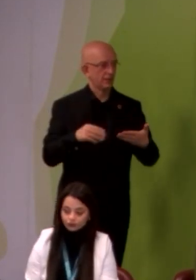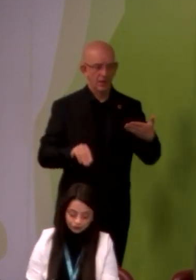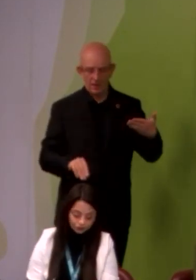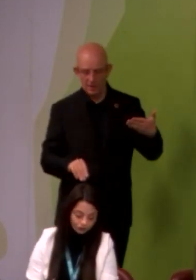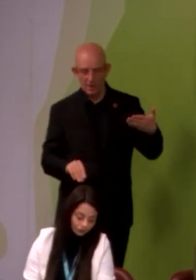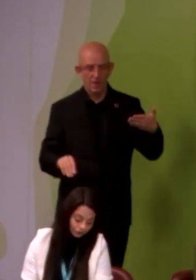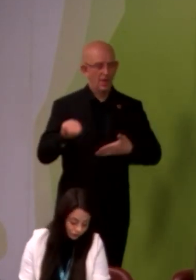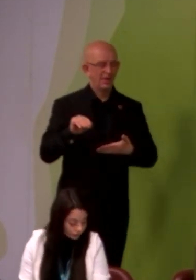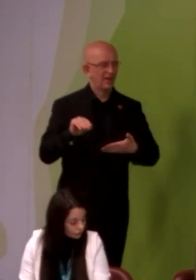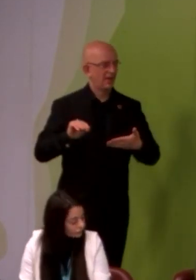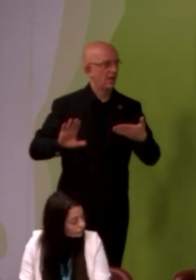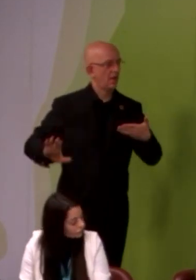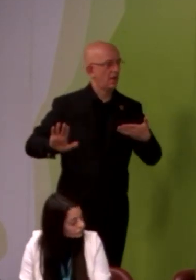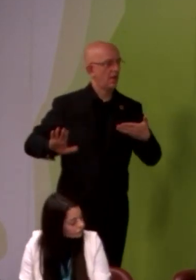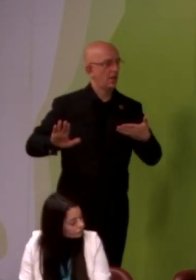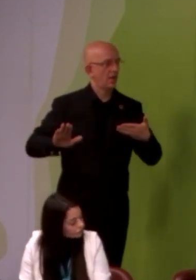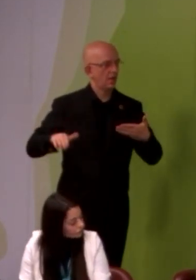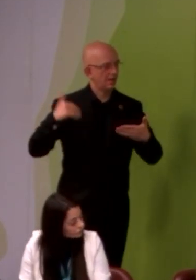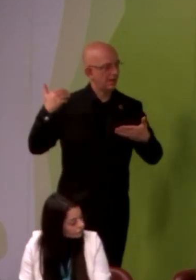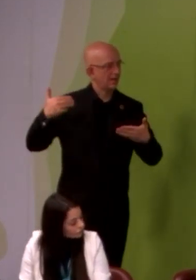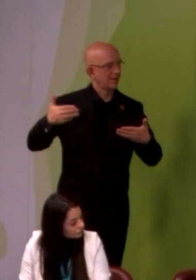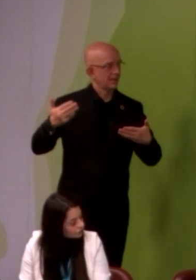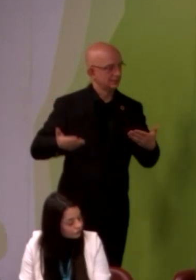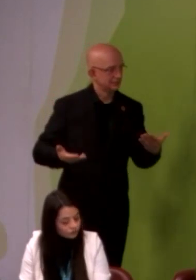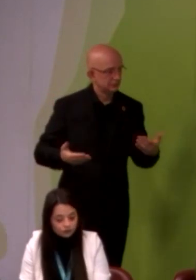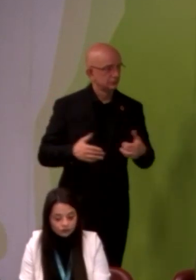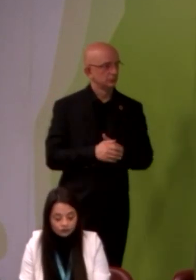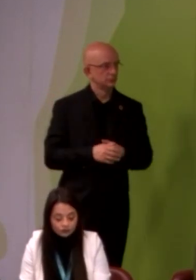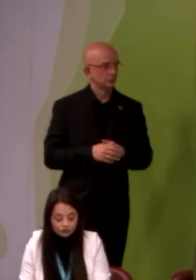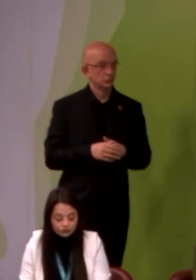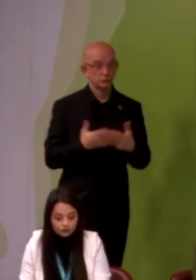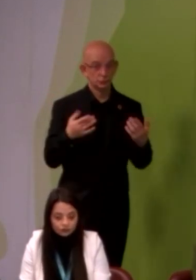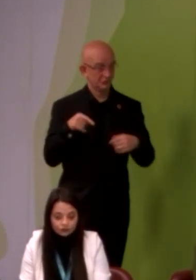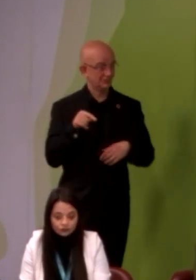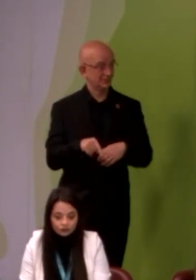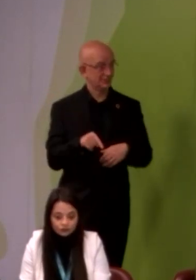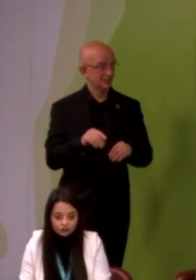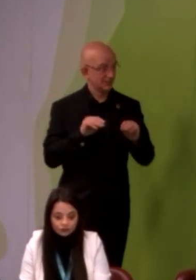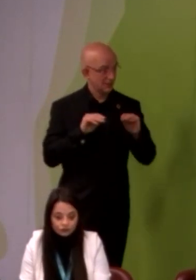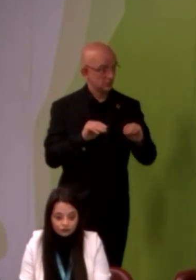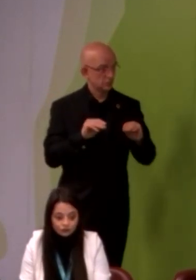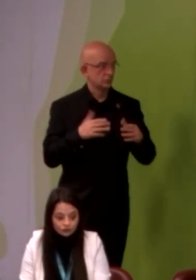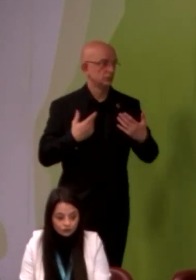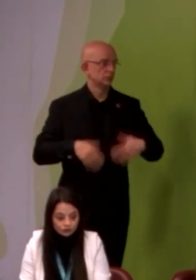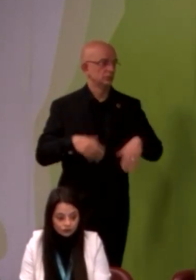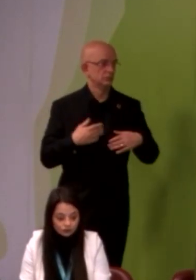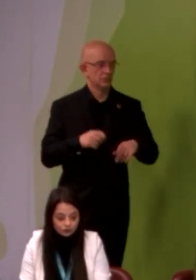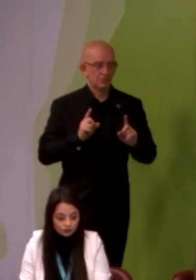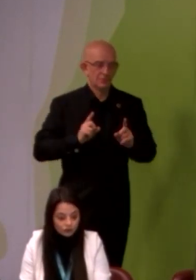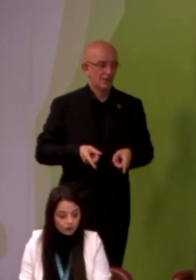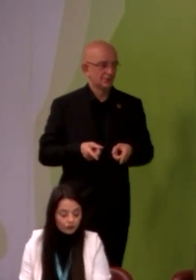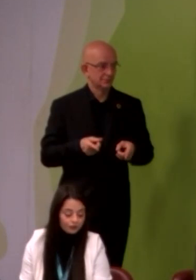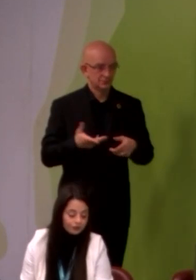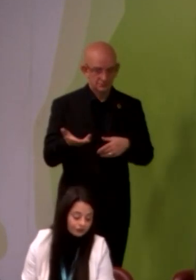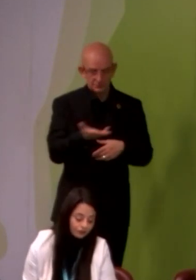But again, what I come back to is this, that education is highly valued by the community itself and was perceived to